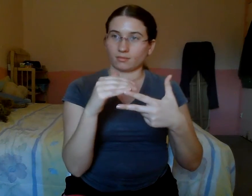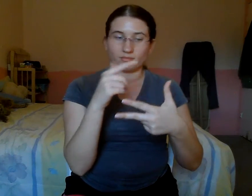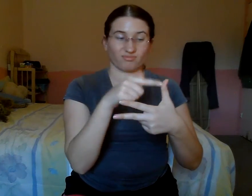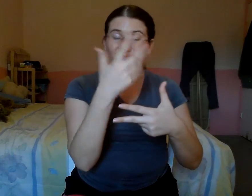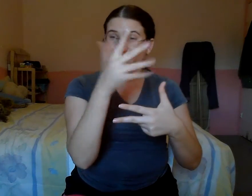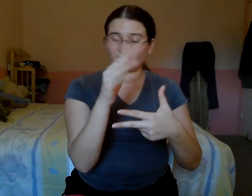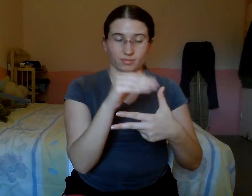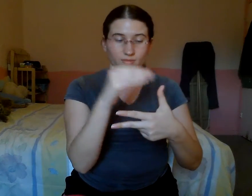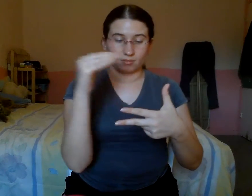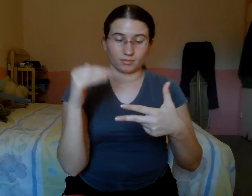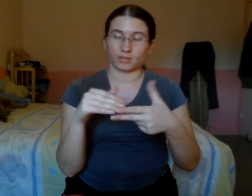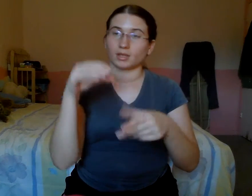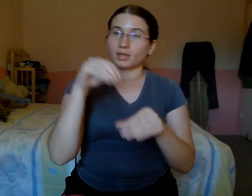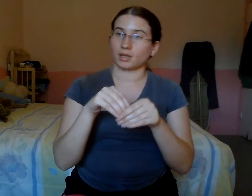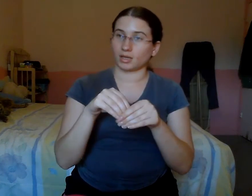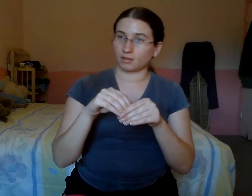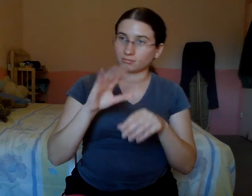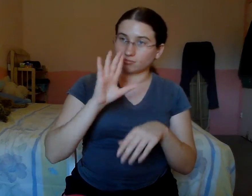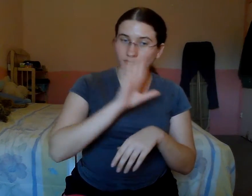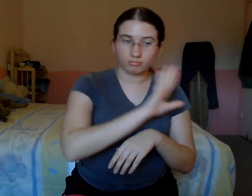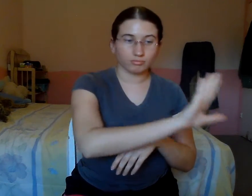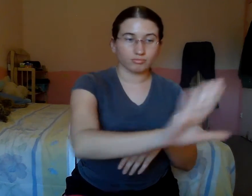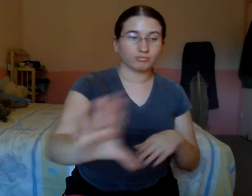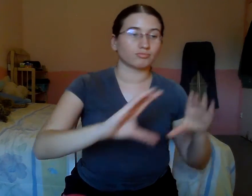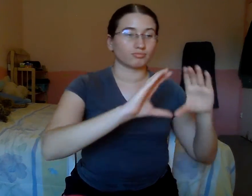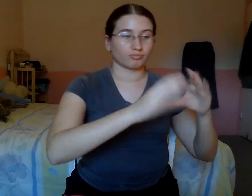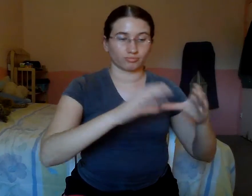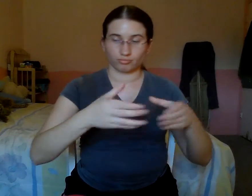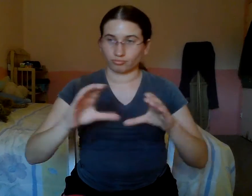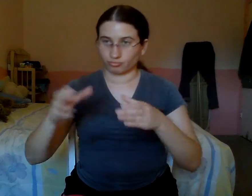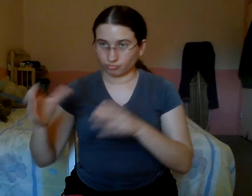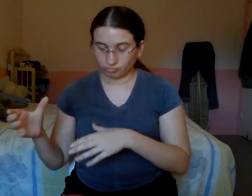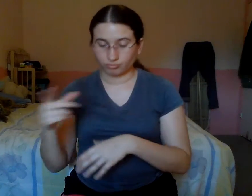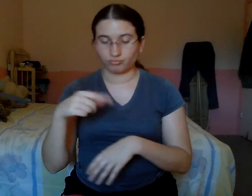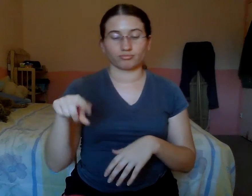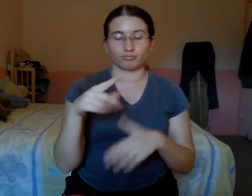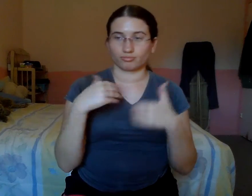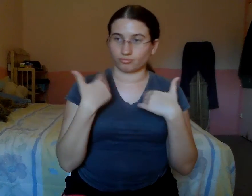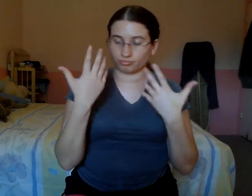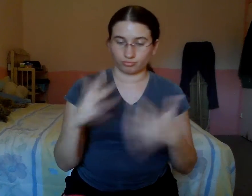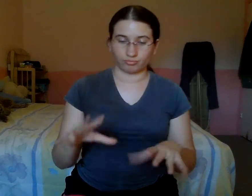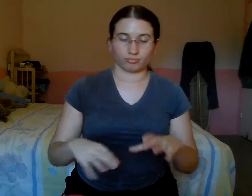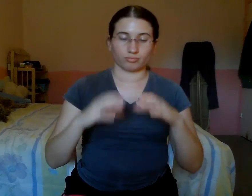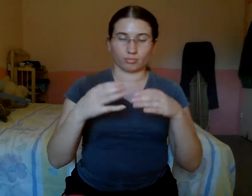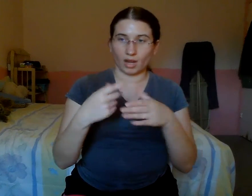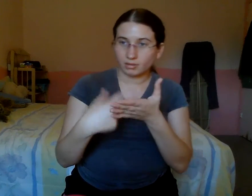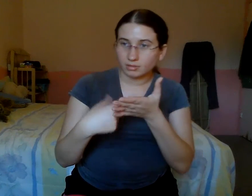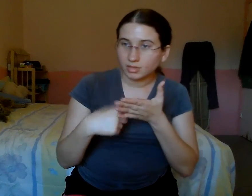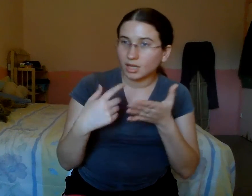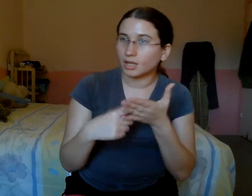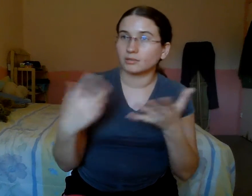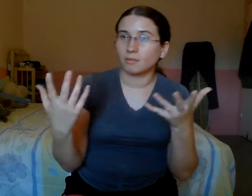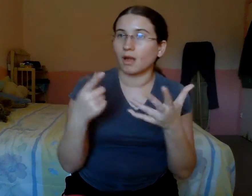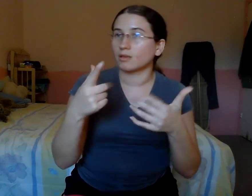going to then get in our small groups that you're already in, and y'all are going to discuss what you've already found on your own, and then you're going to further finish